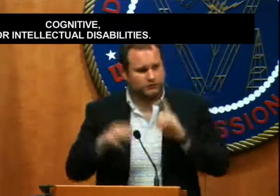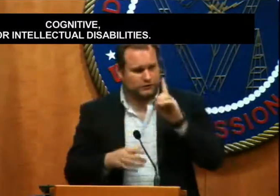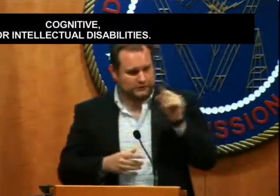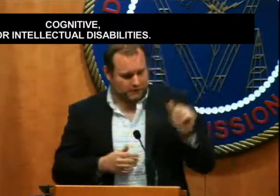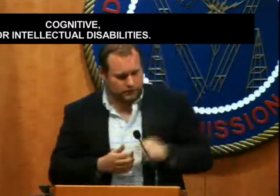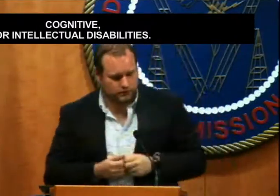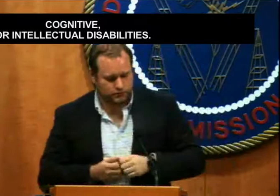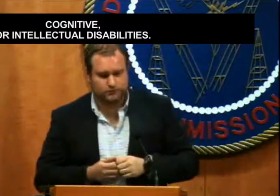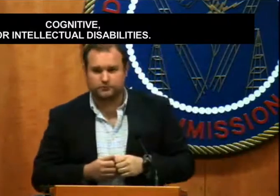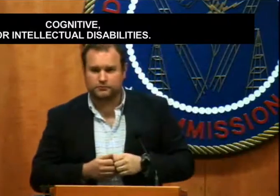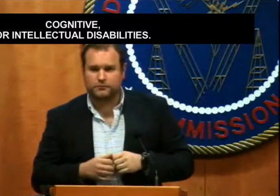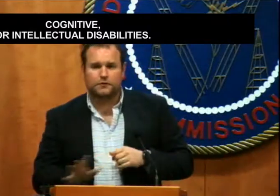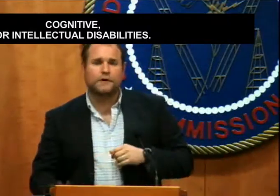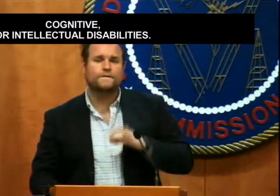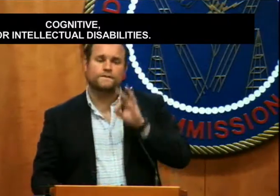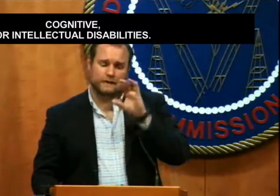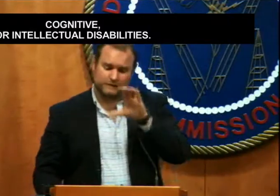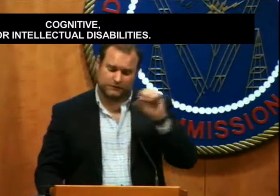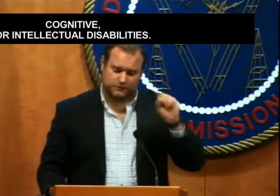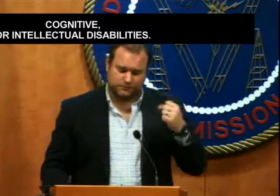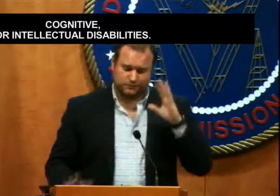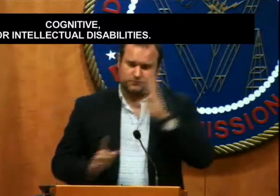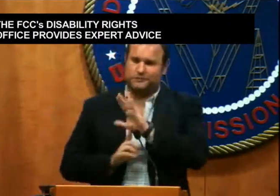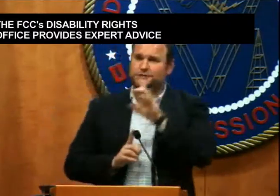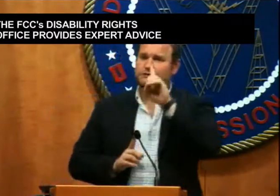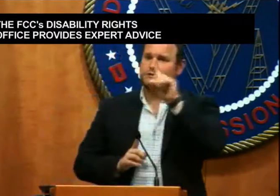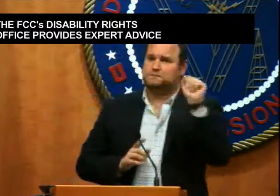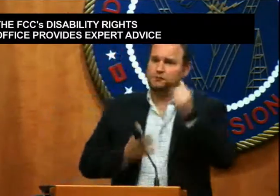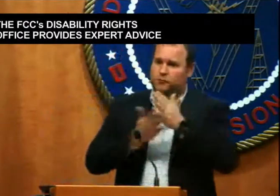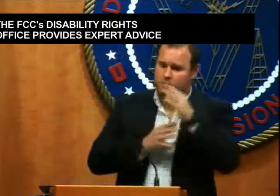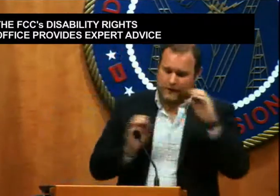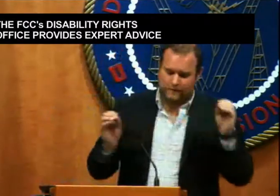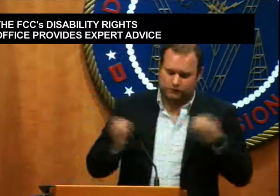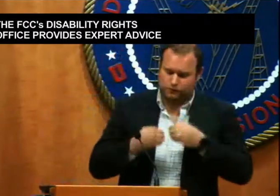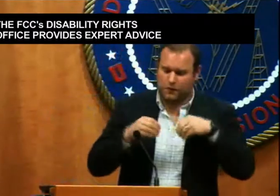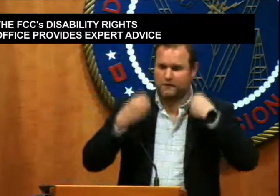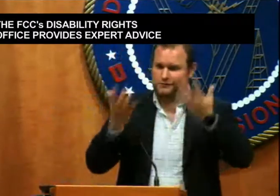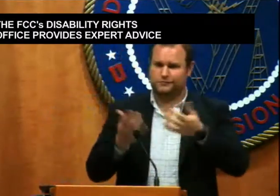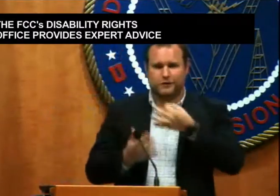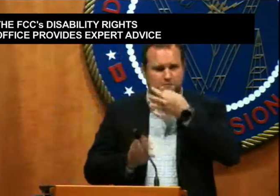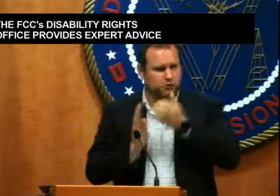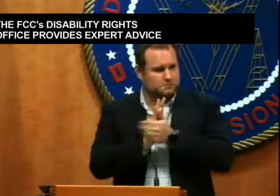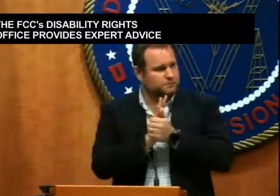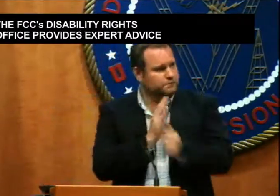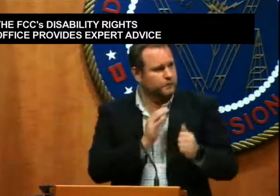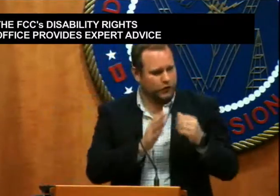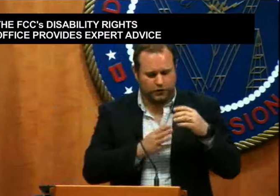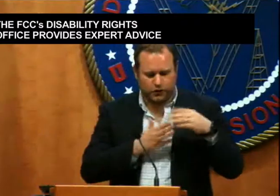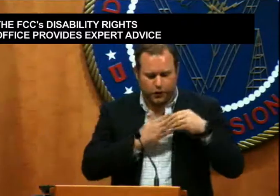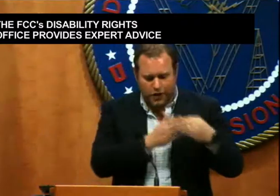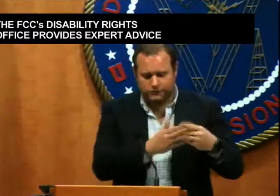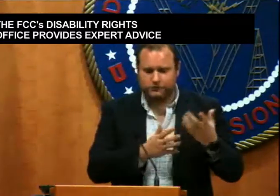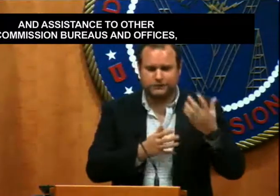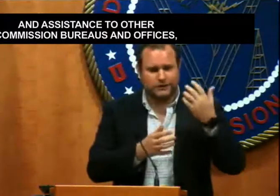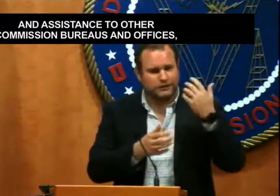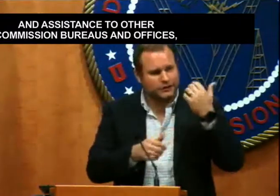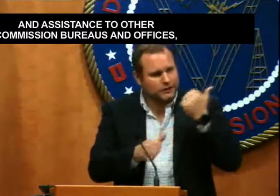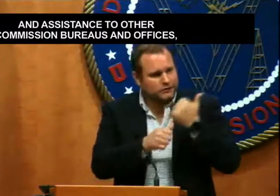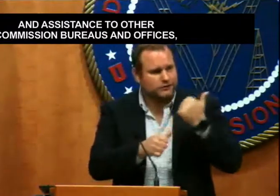or intellectual disabilities. The FCC's Disability Rights Office provides expert advice and